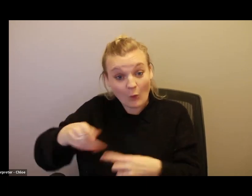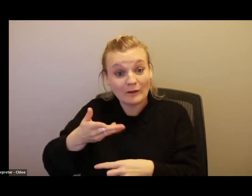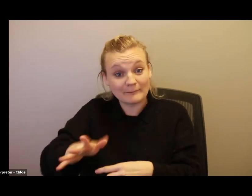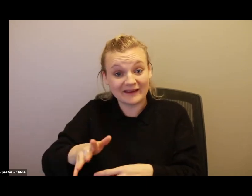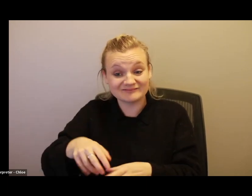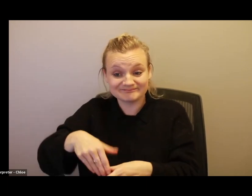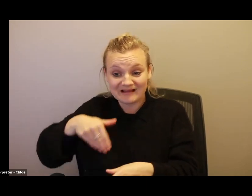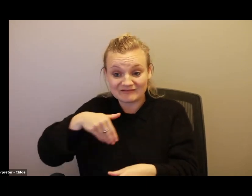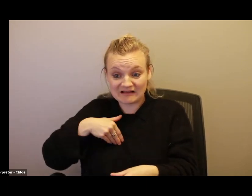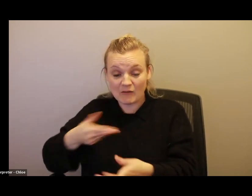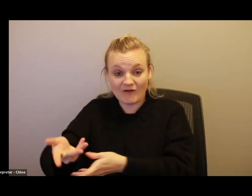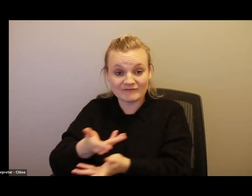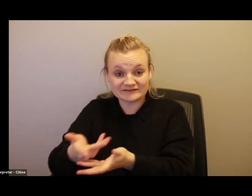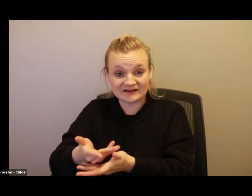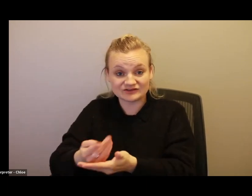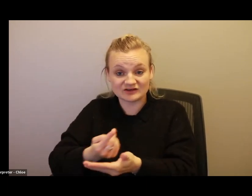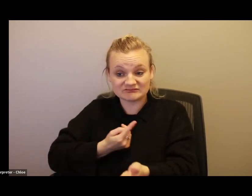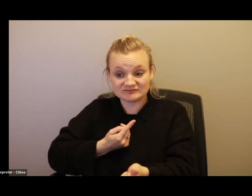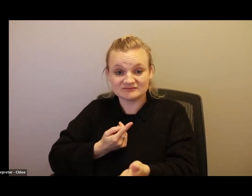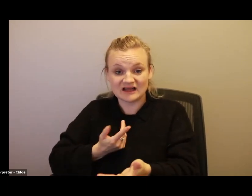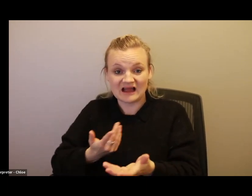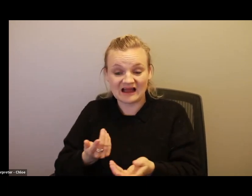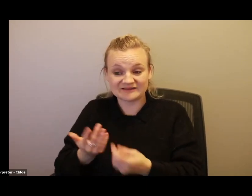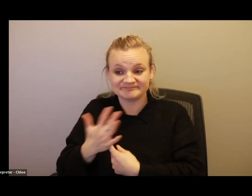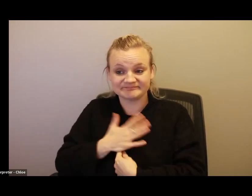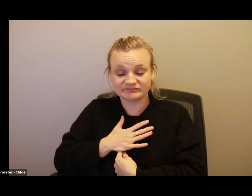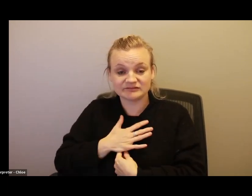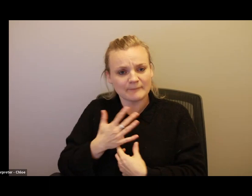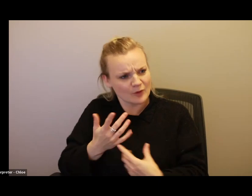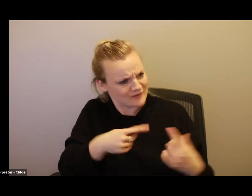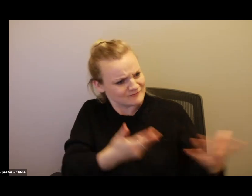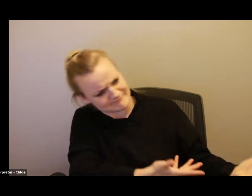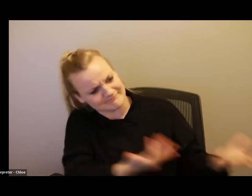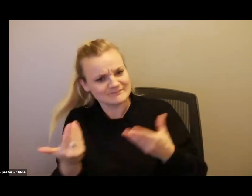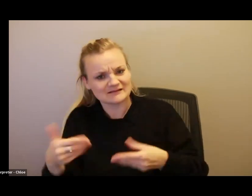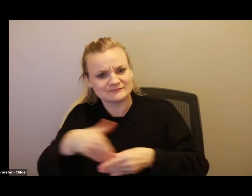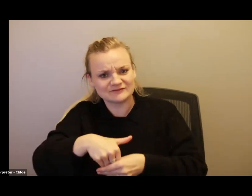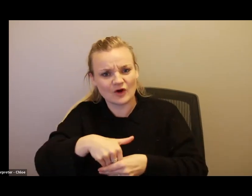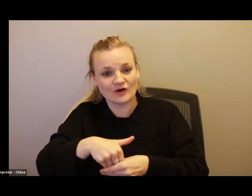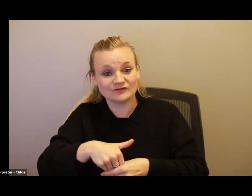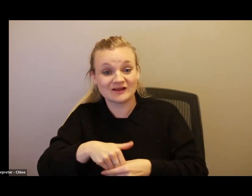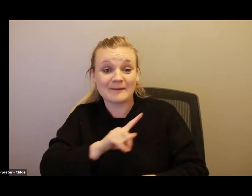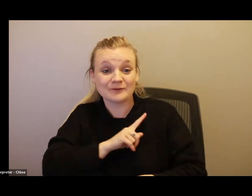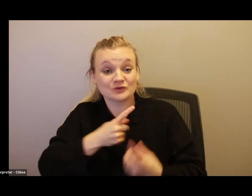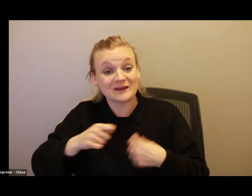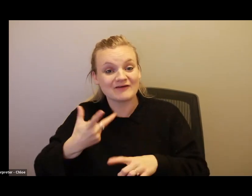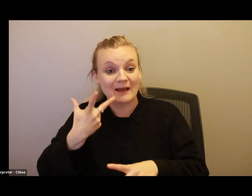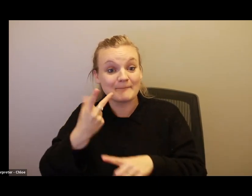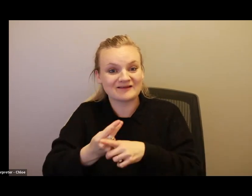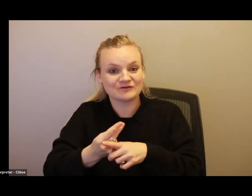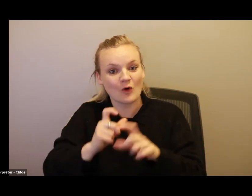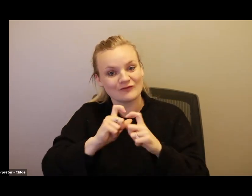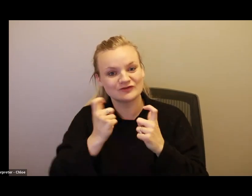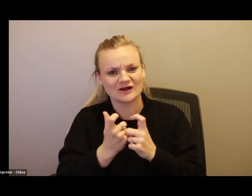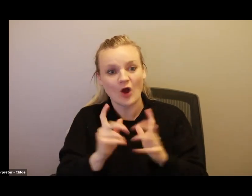out of the conversation and disenfranchised, but we managed to get them involved because fortunately we do have that lovely metaphor of the donut, and people